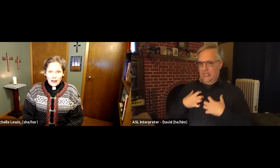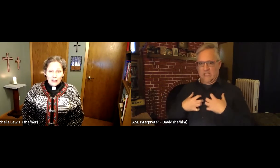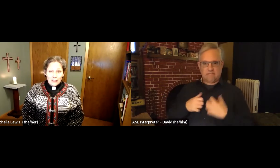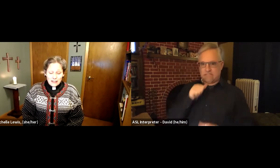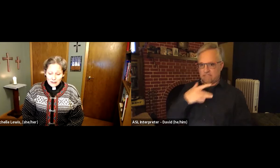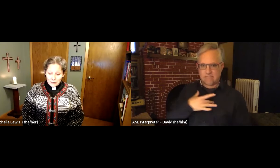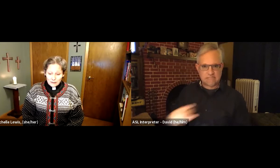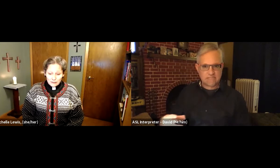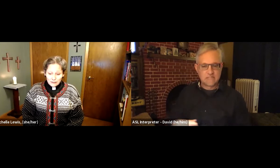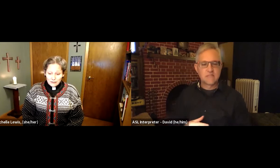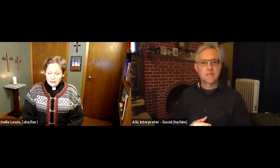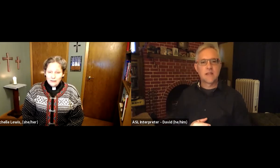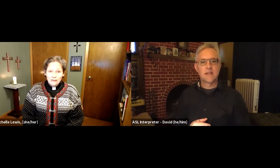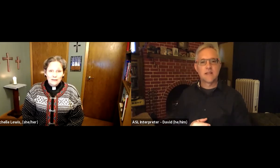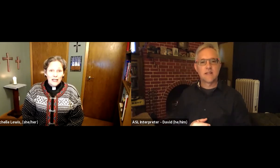And still,